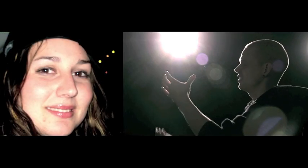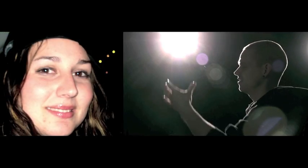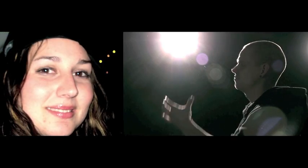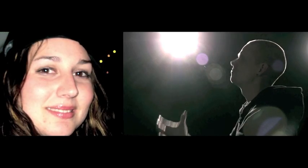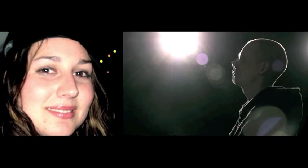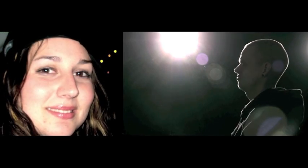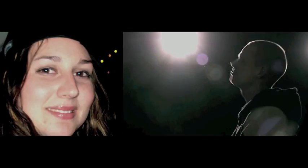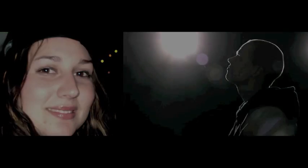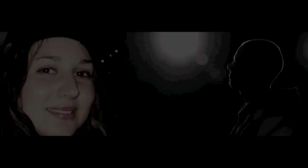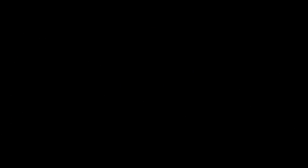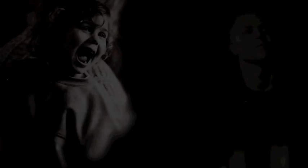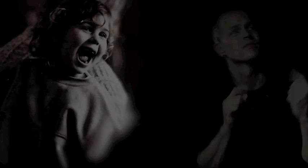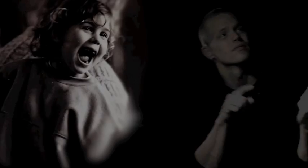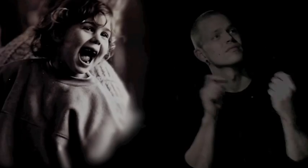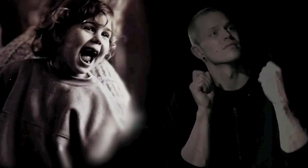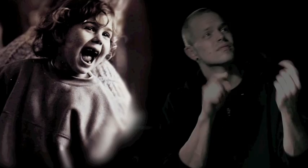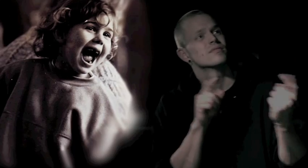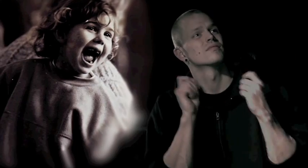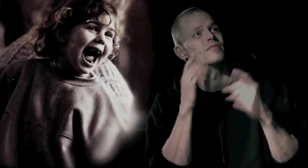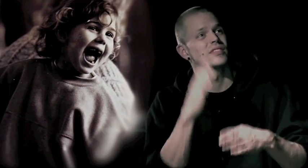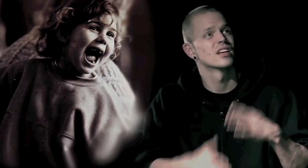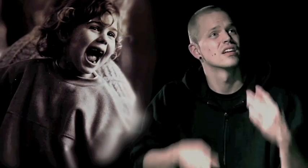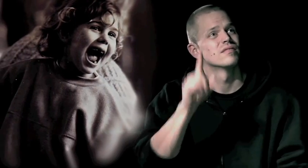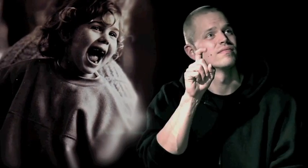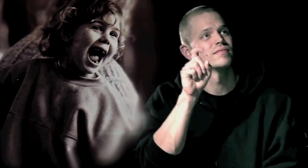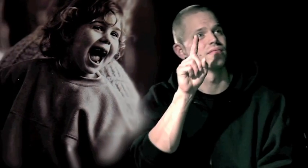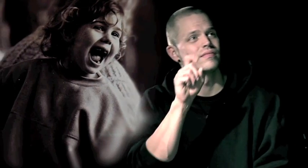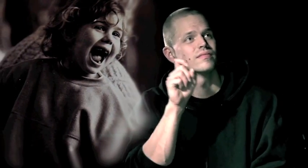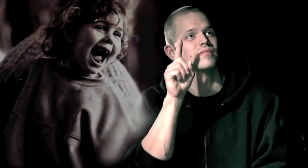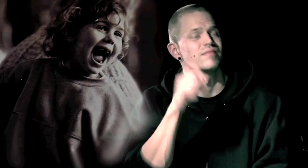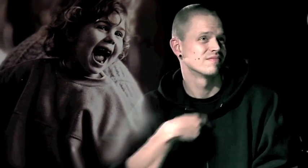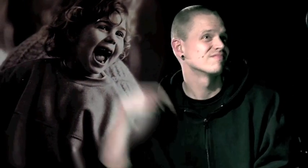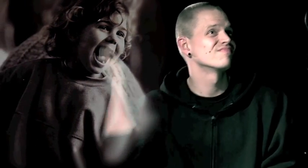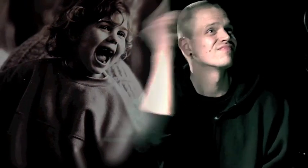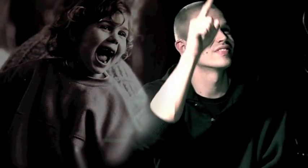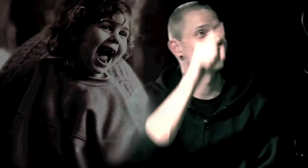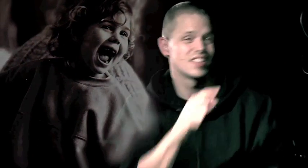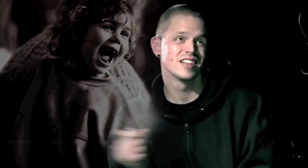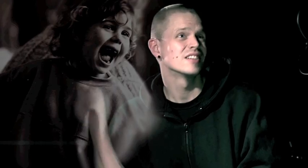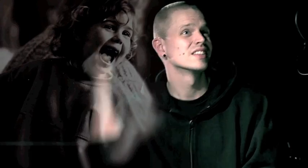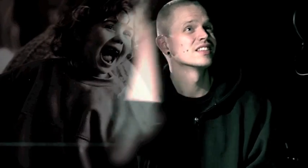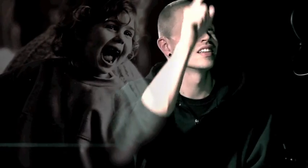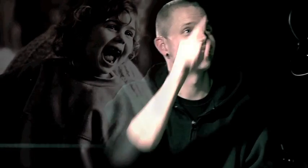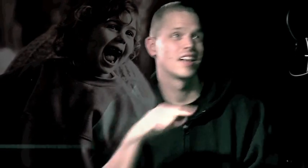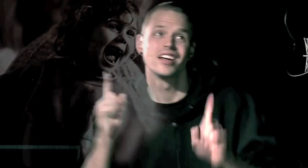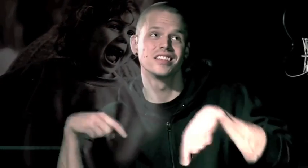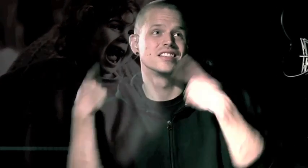missing. Can this be the end of the transmission? I'm sending you a